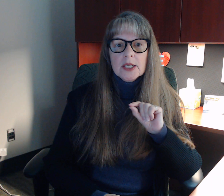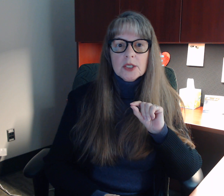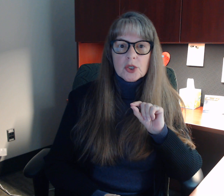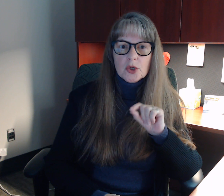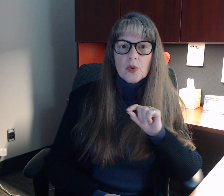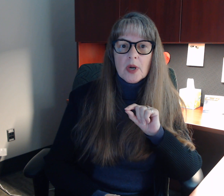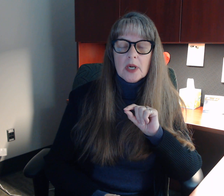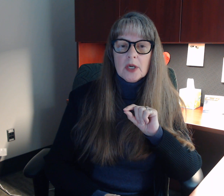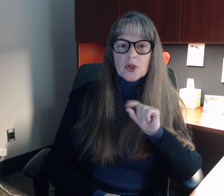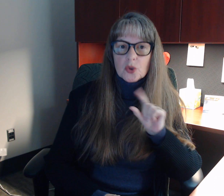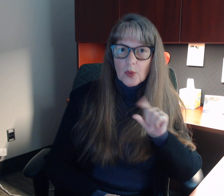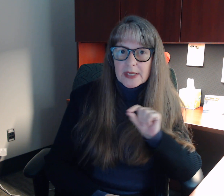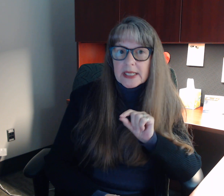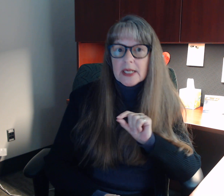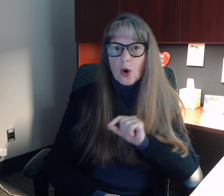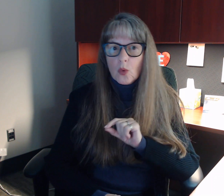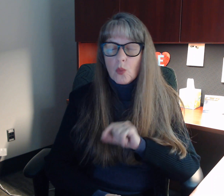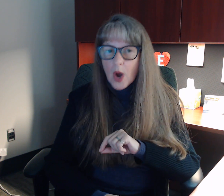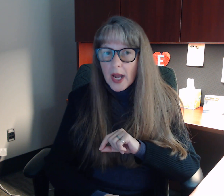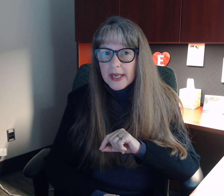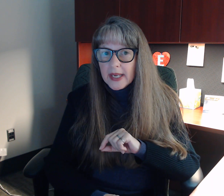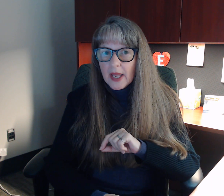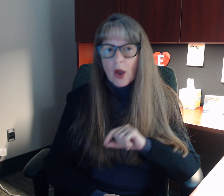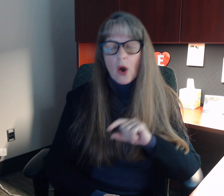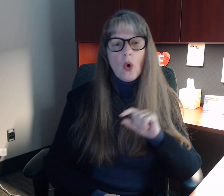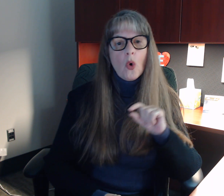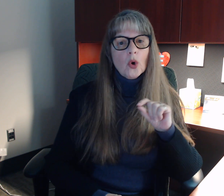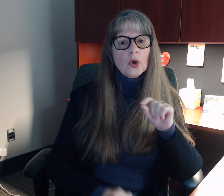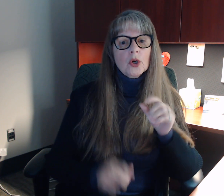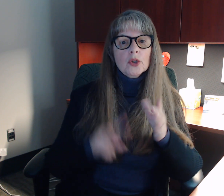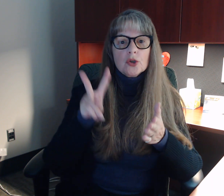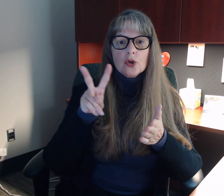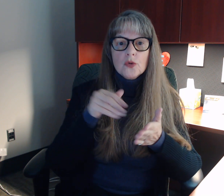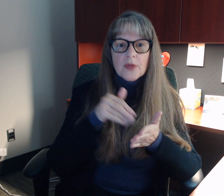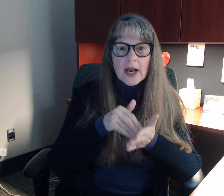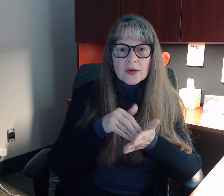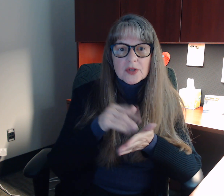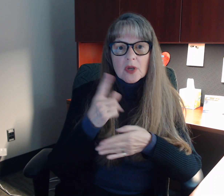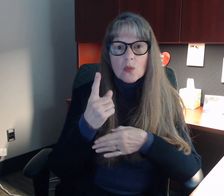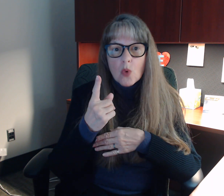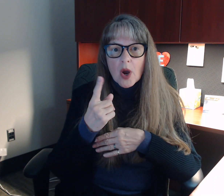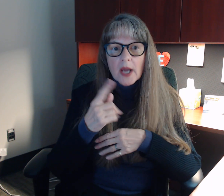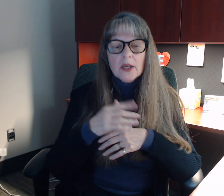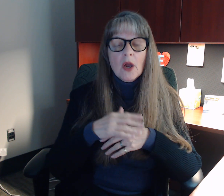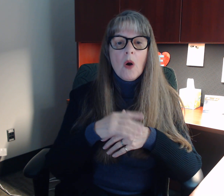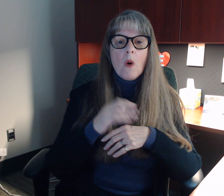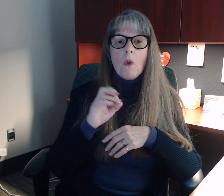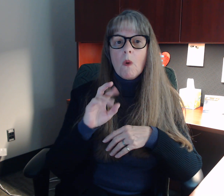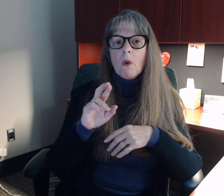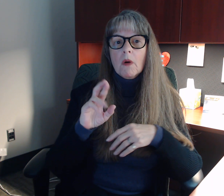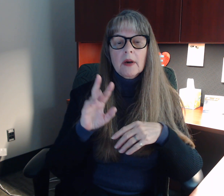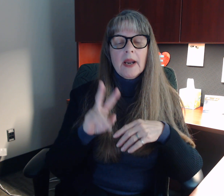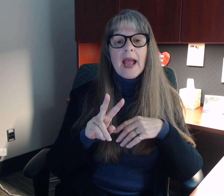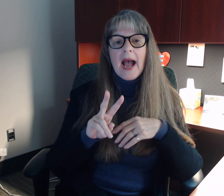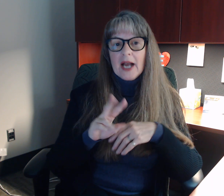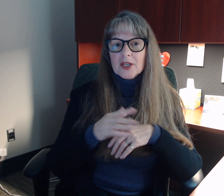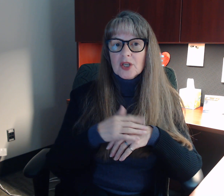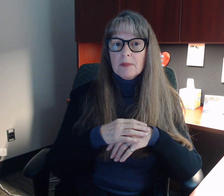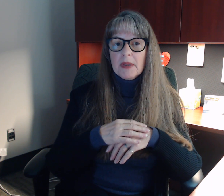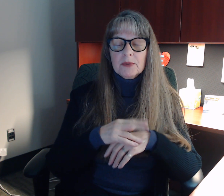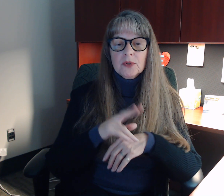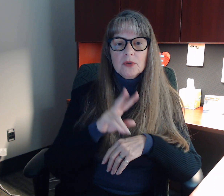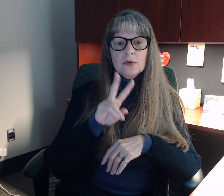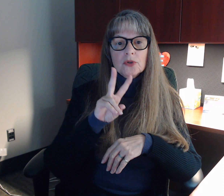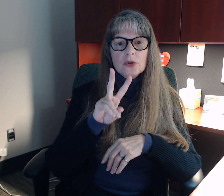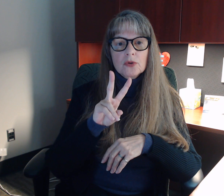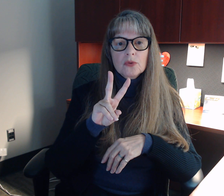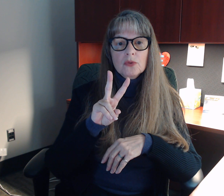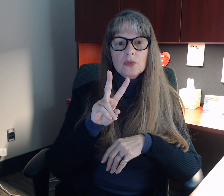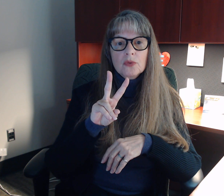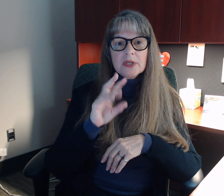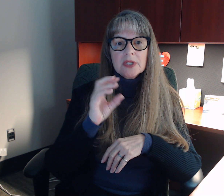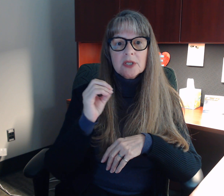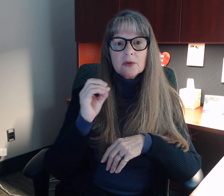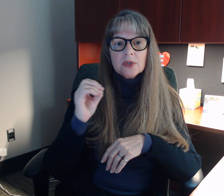to 2001 or 2001, or I saw people do